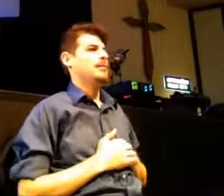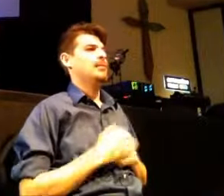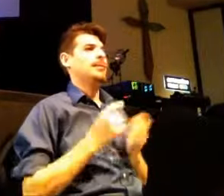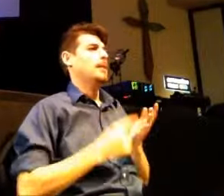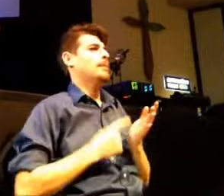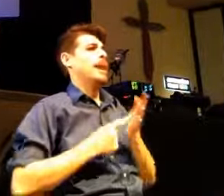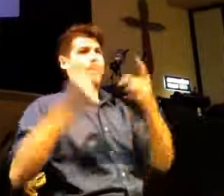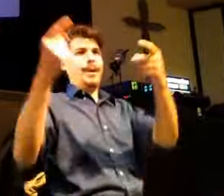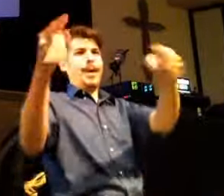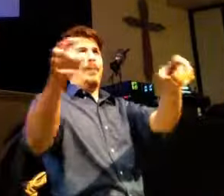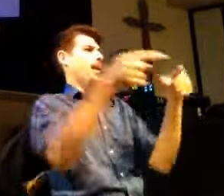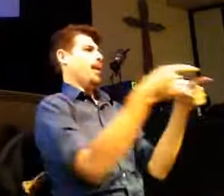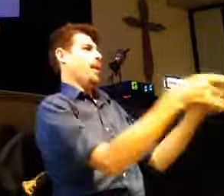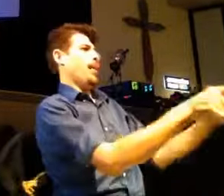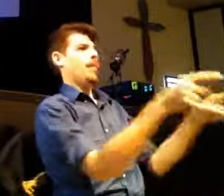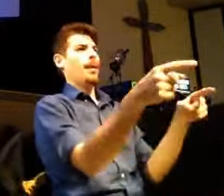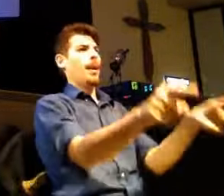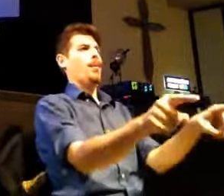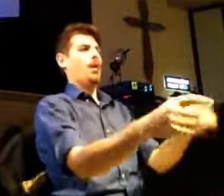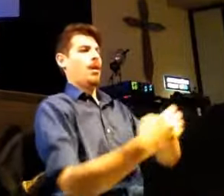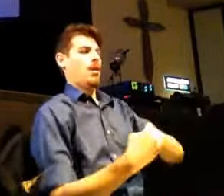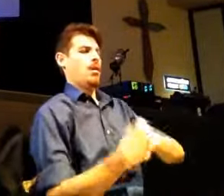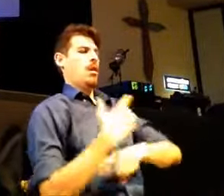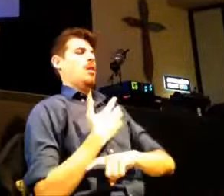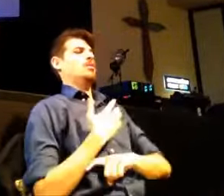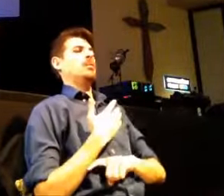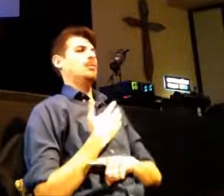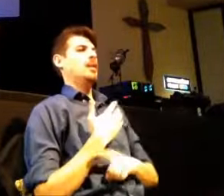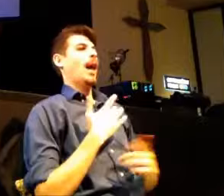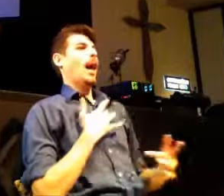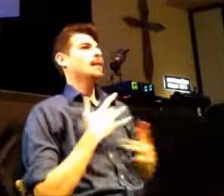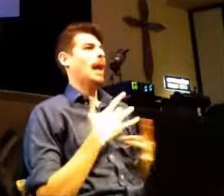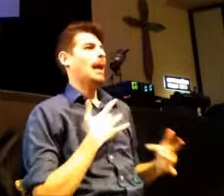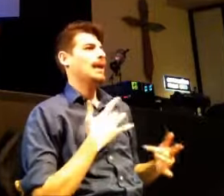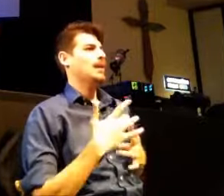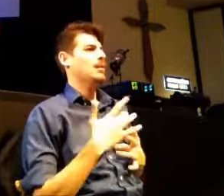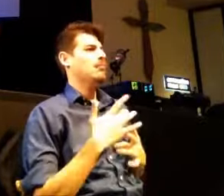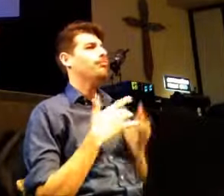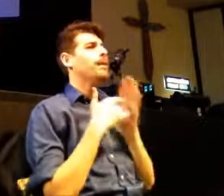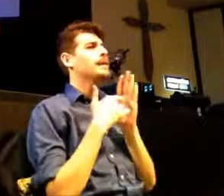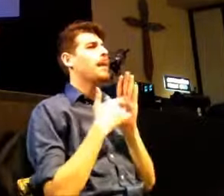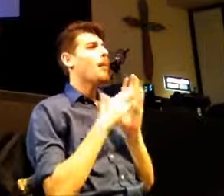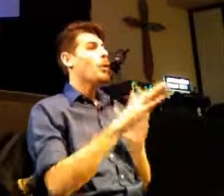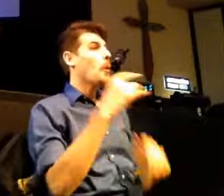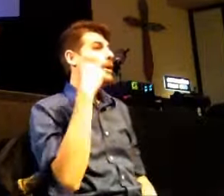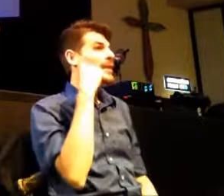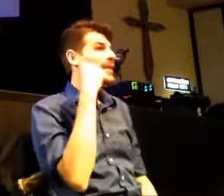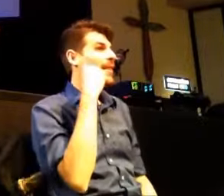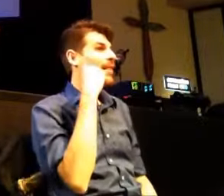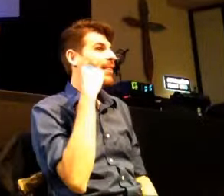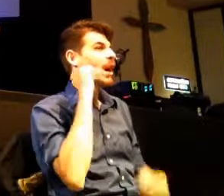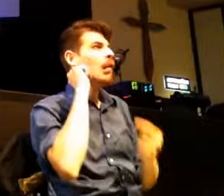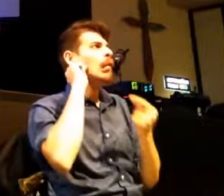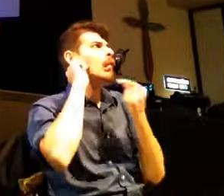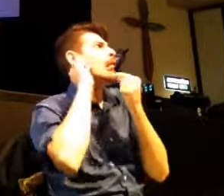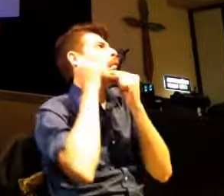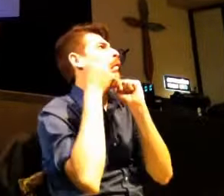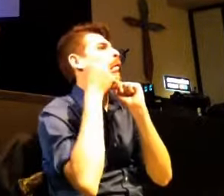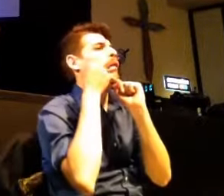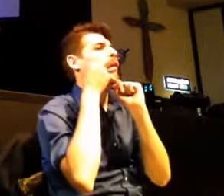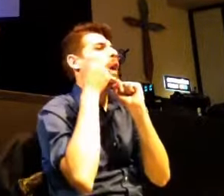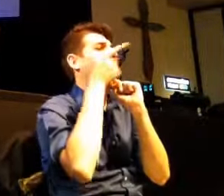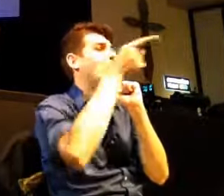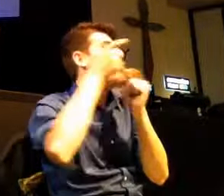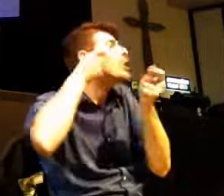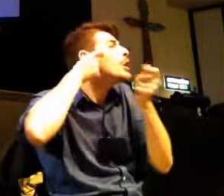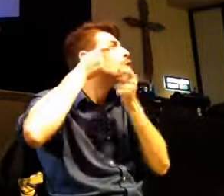going to create anxiety, like your own teeth, okay? Your own teeth. You don't have all the control over your own teeth that you